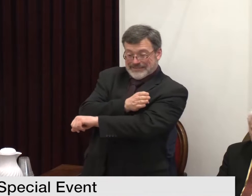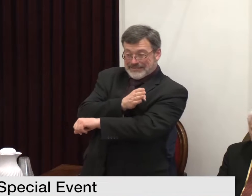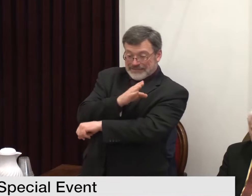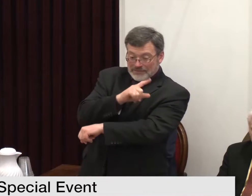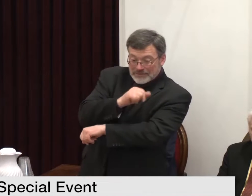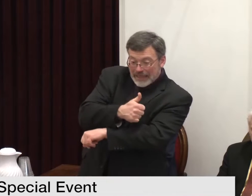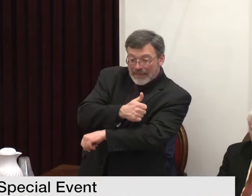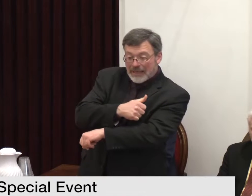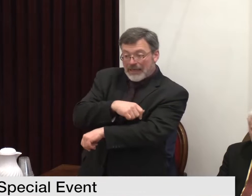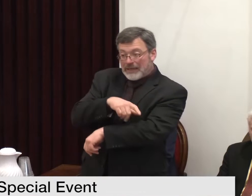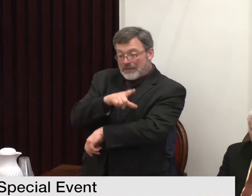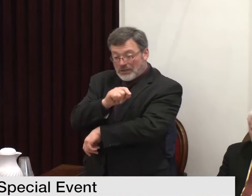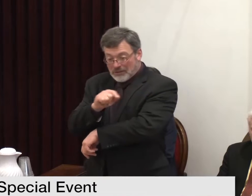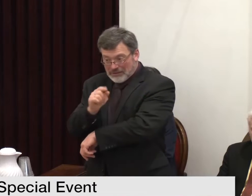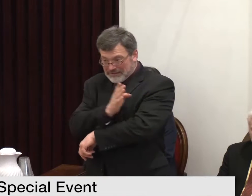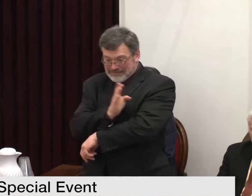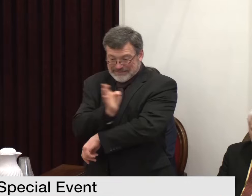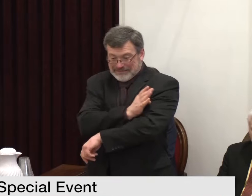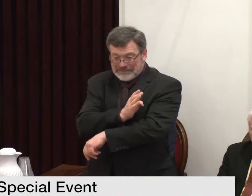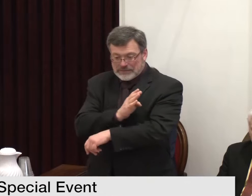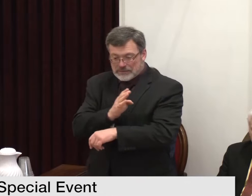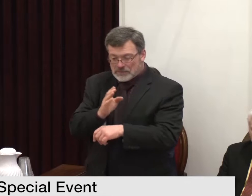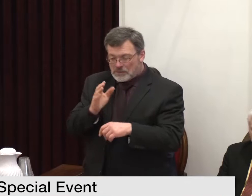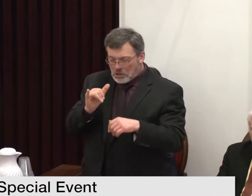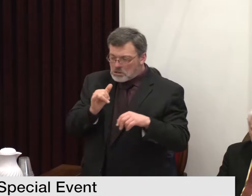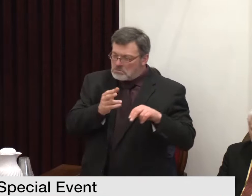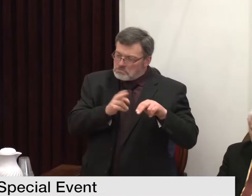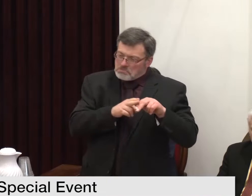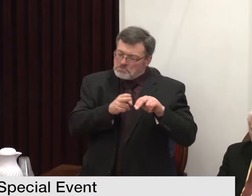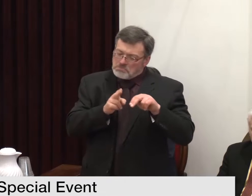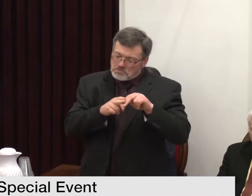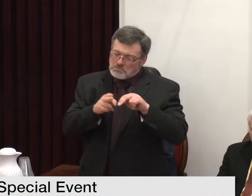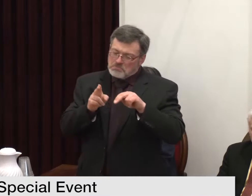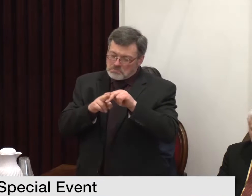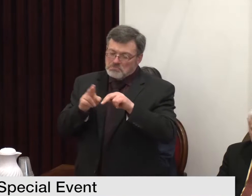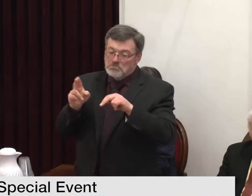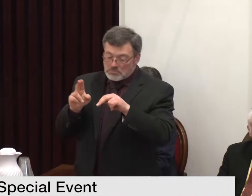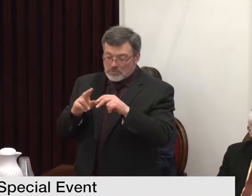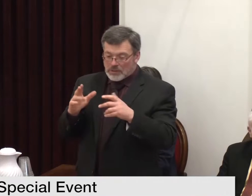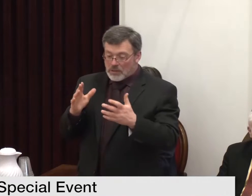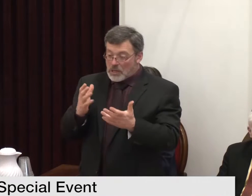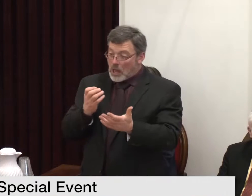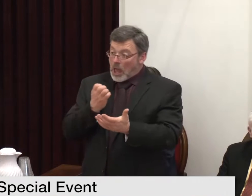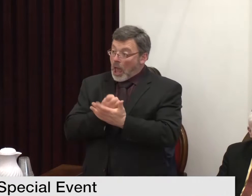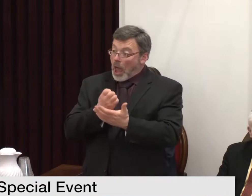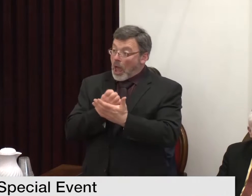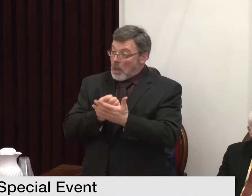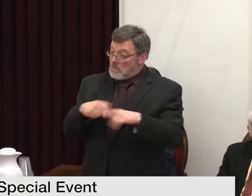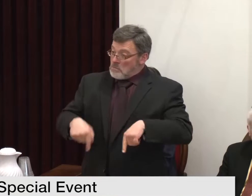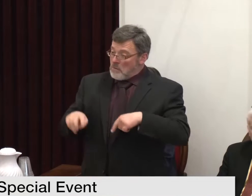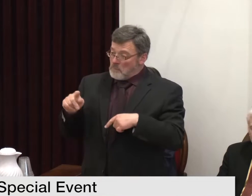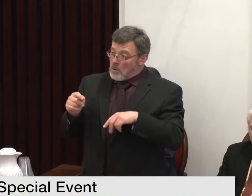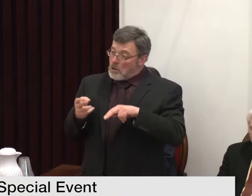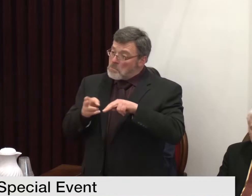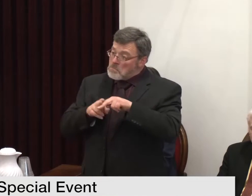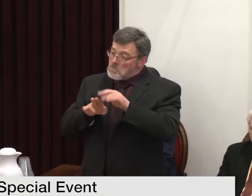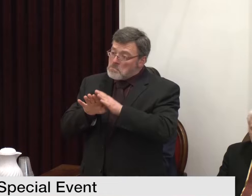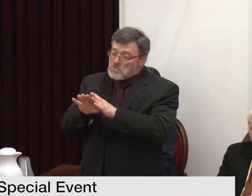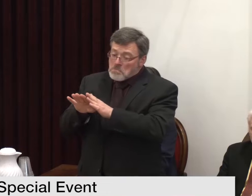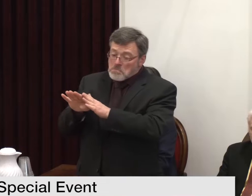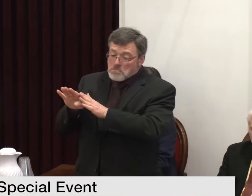revenue increases, which is the real and lasting economic growth we need to support more public investments.